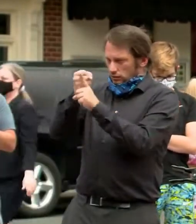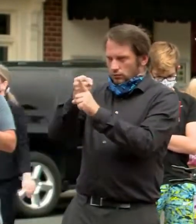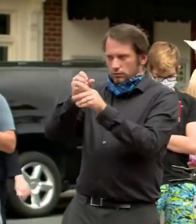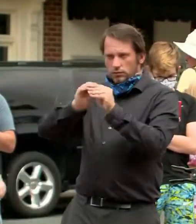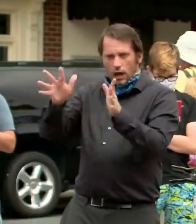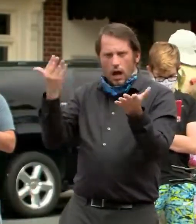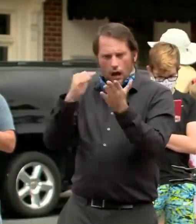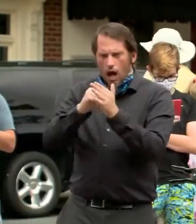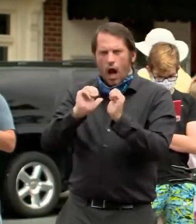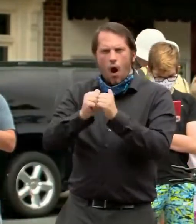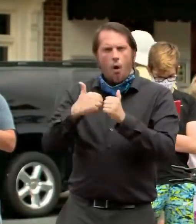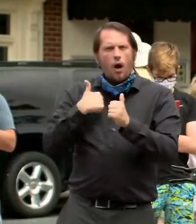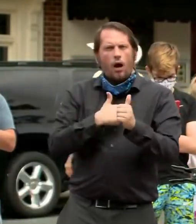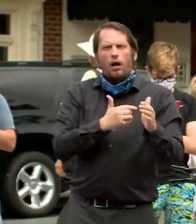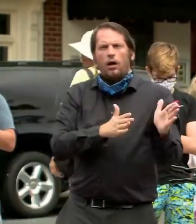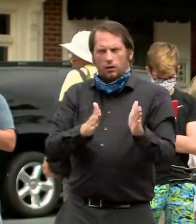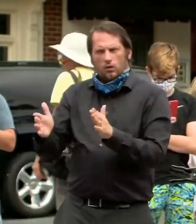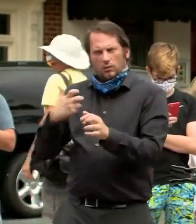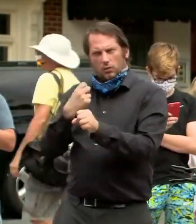We had